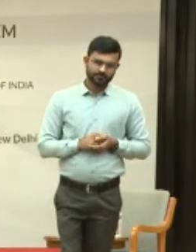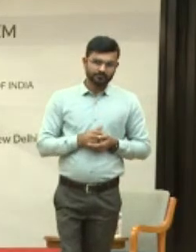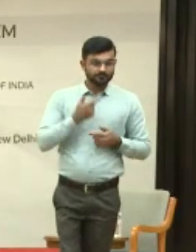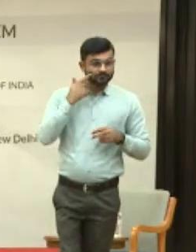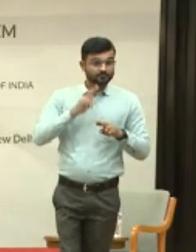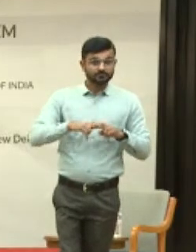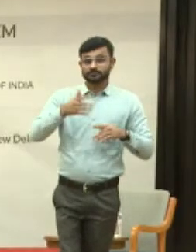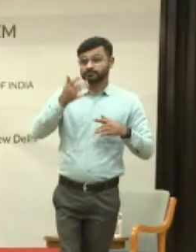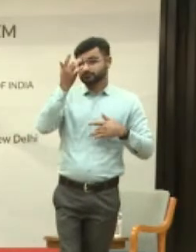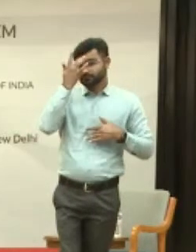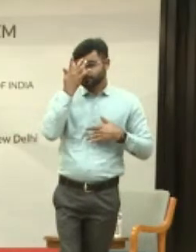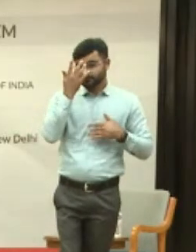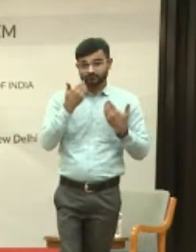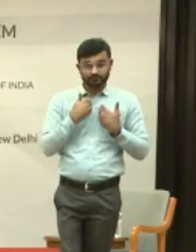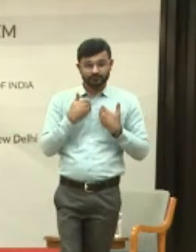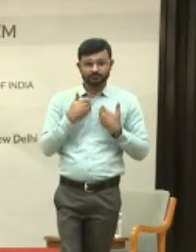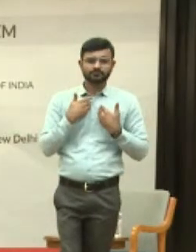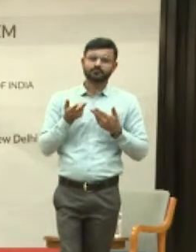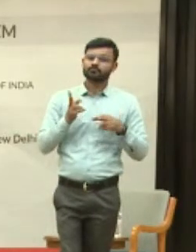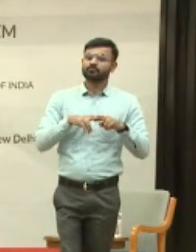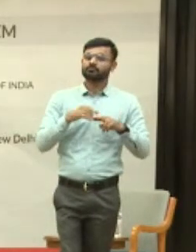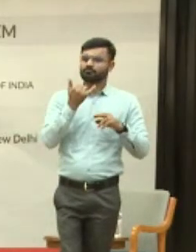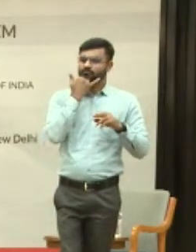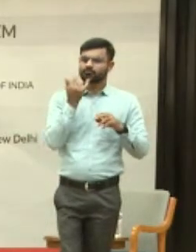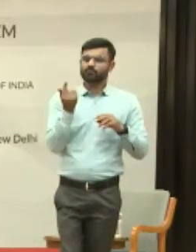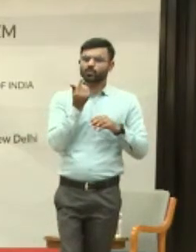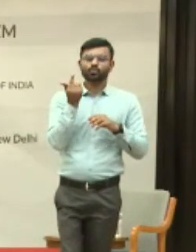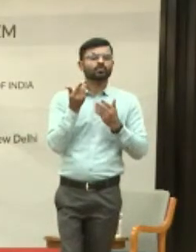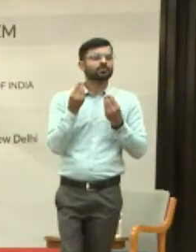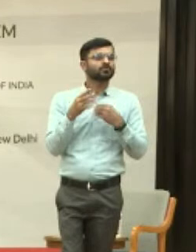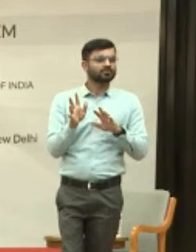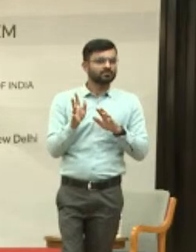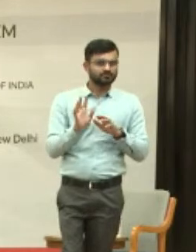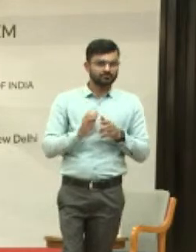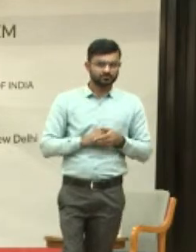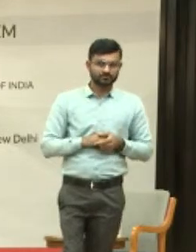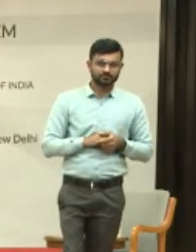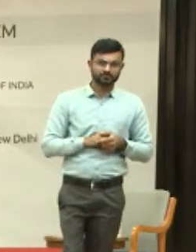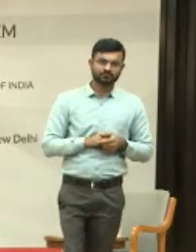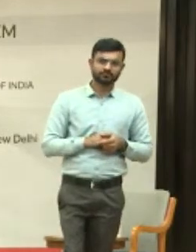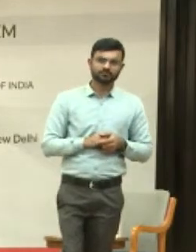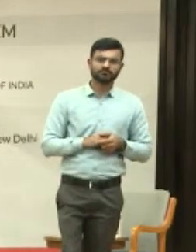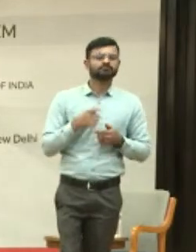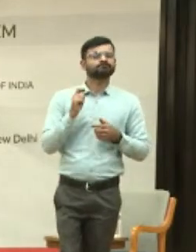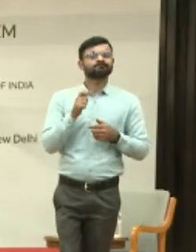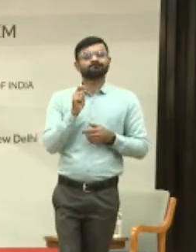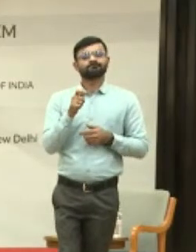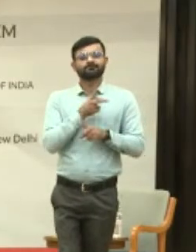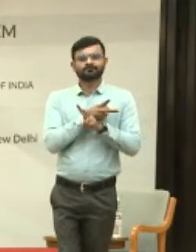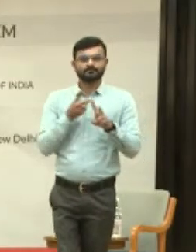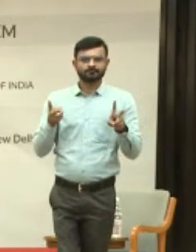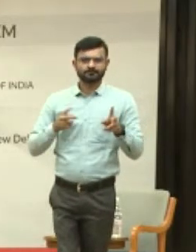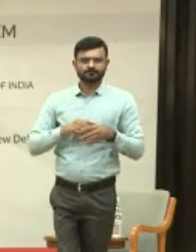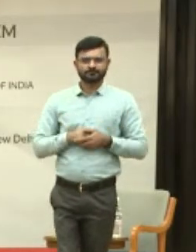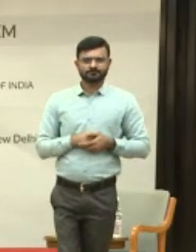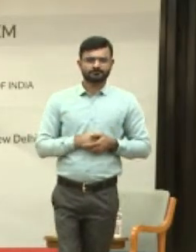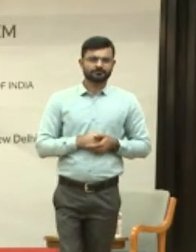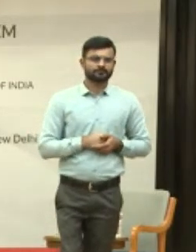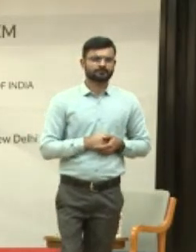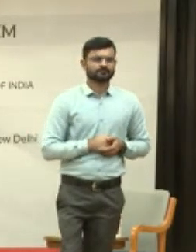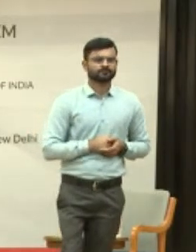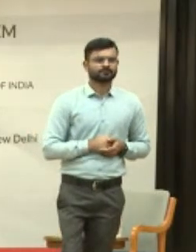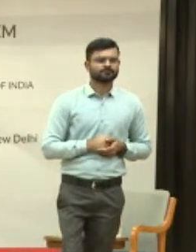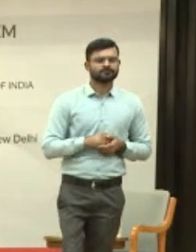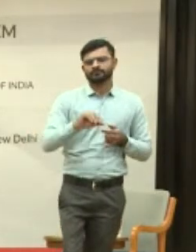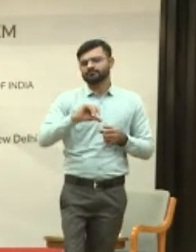If I'm sick, I default on utility payments.